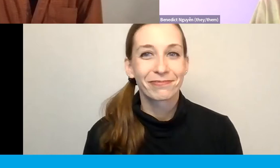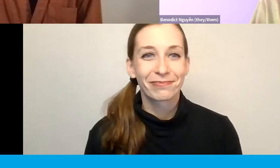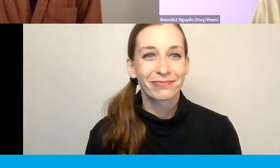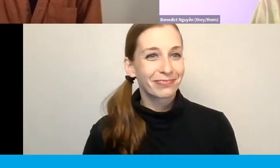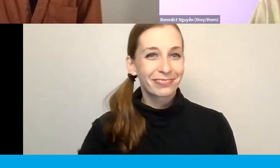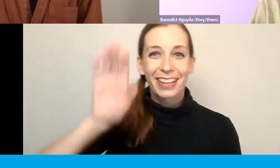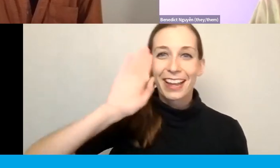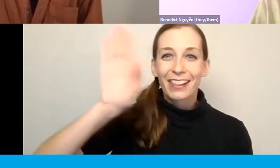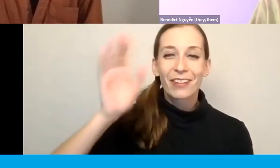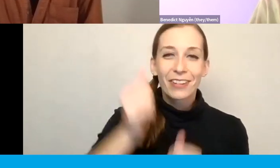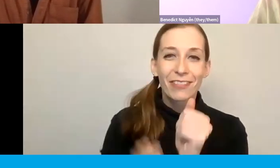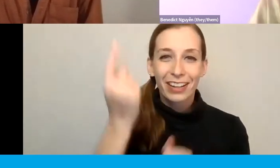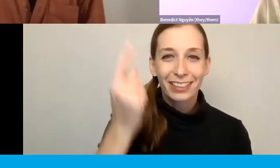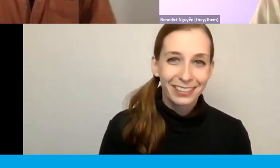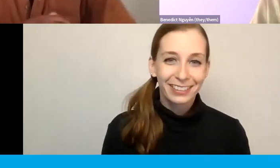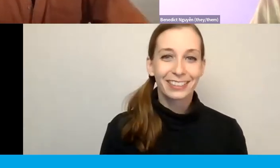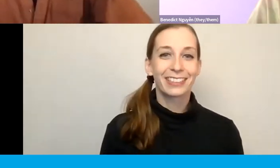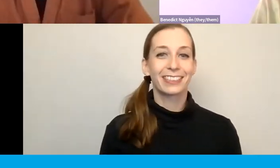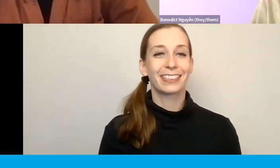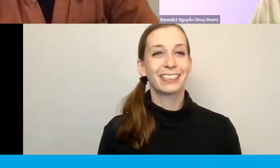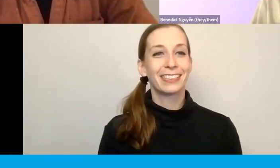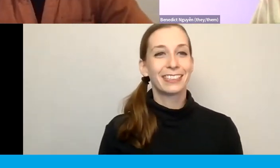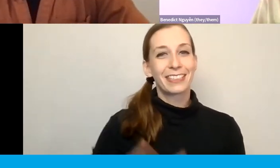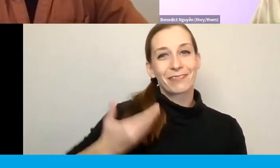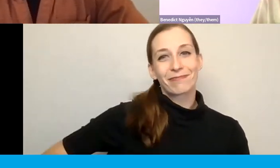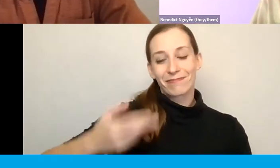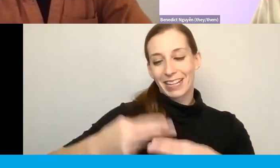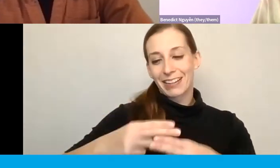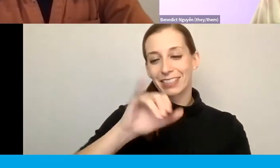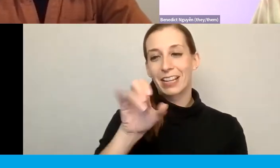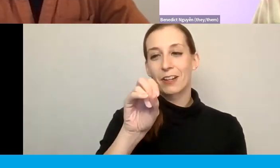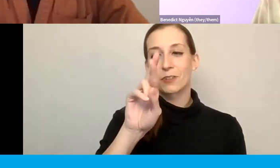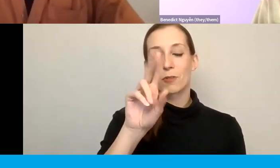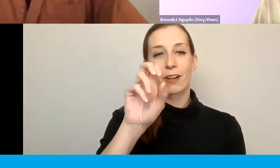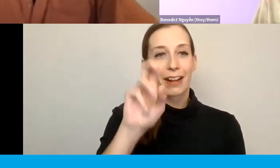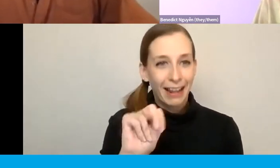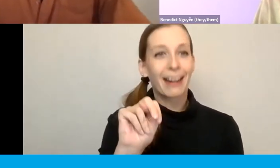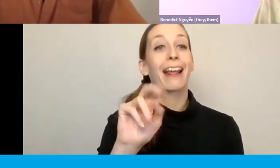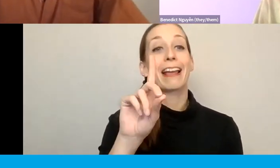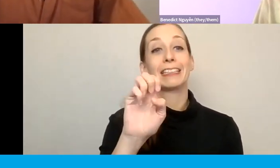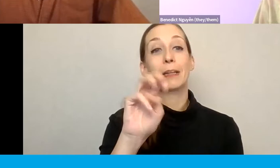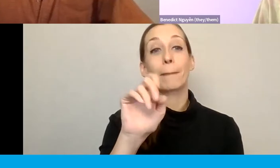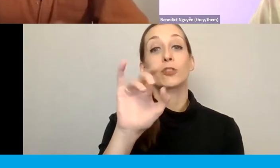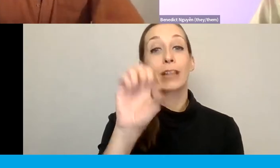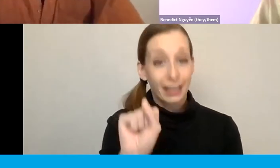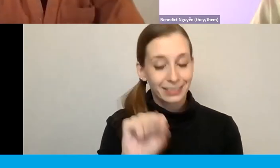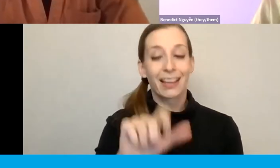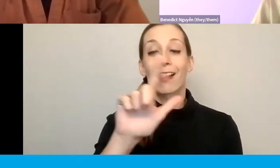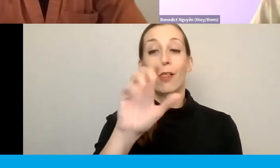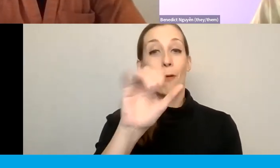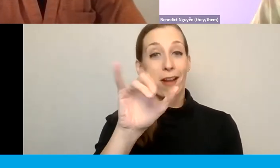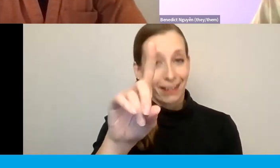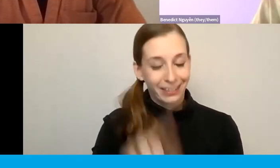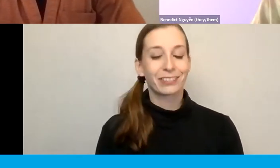Hi, everyone. My name is Jordan Demetrius Lloyd, as Benedict shared. I